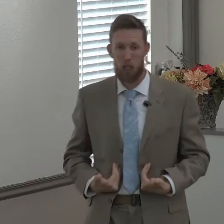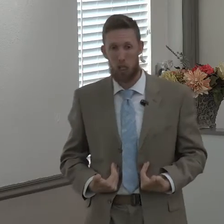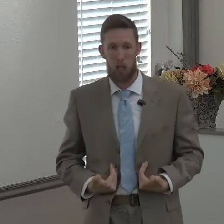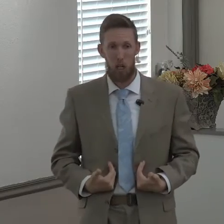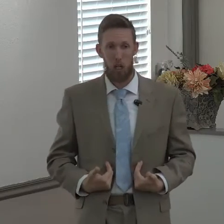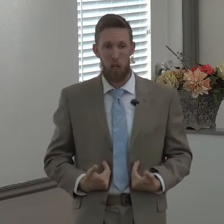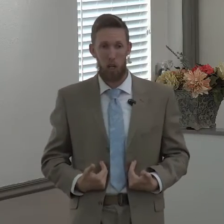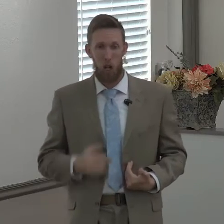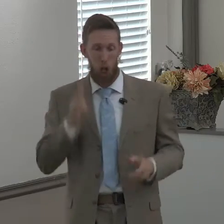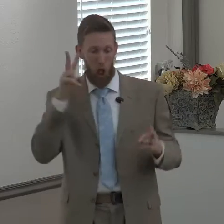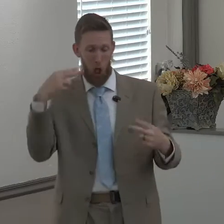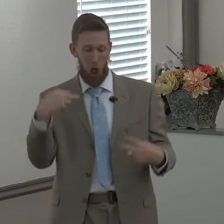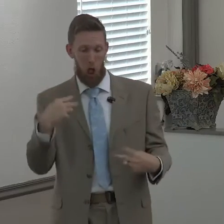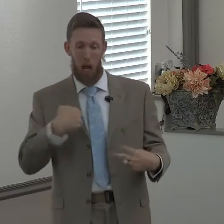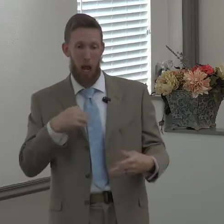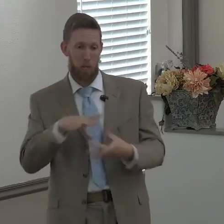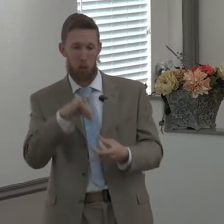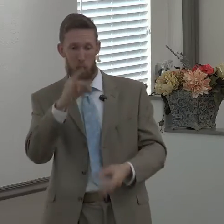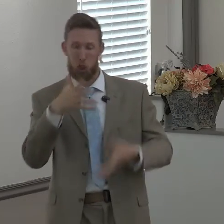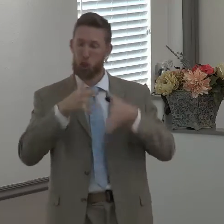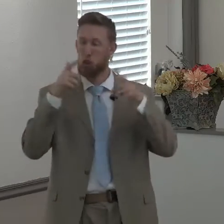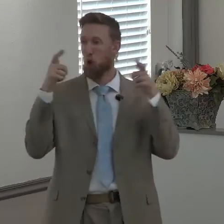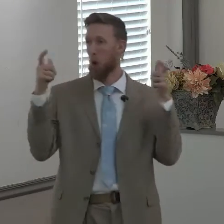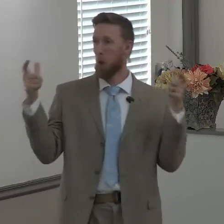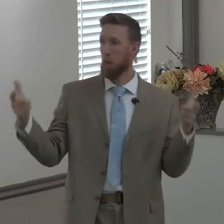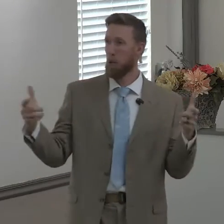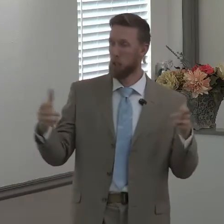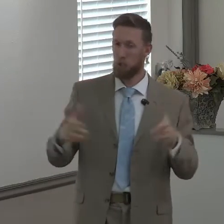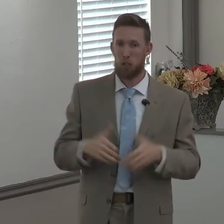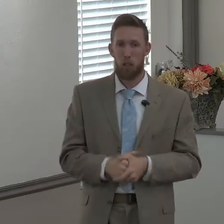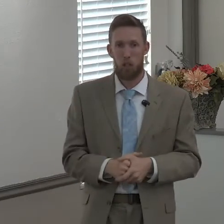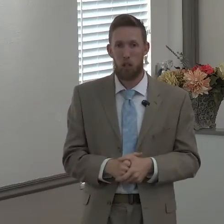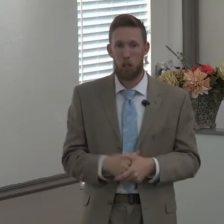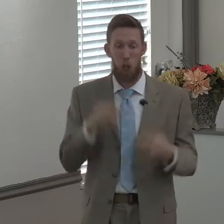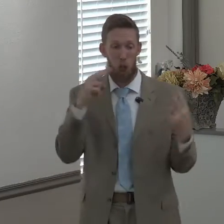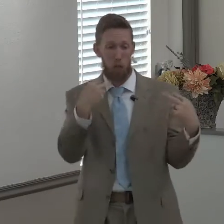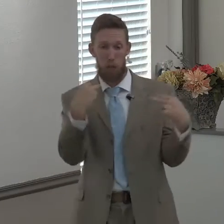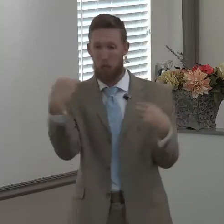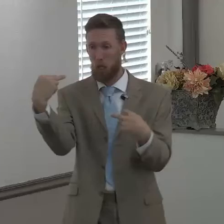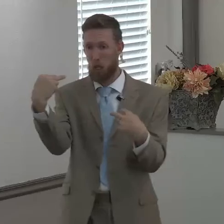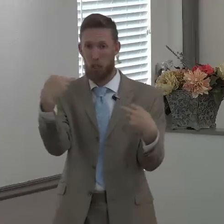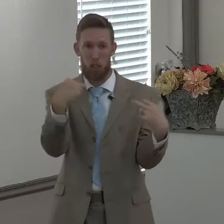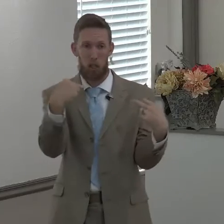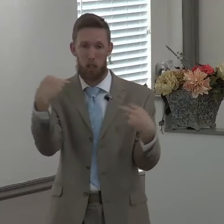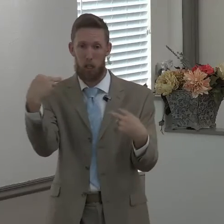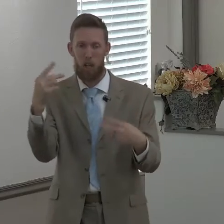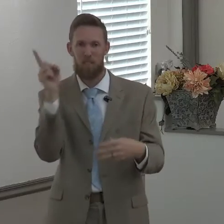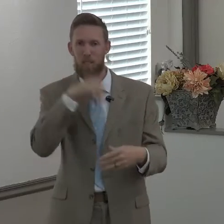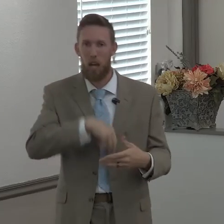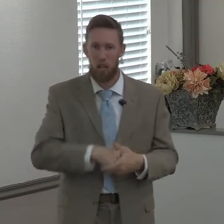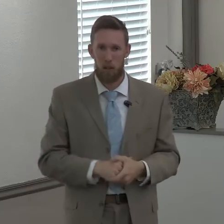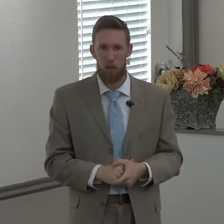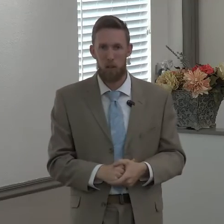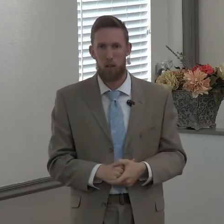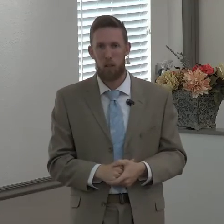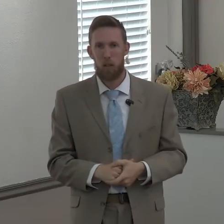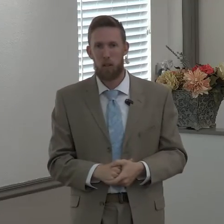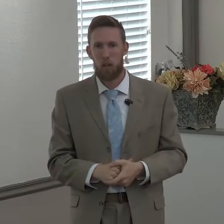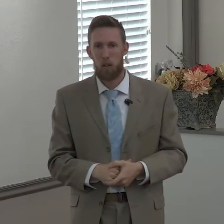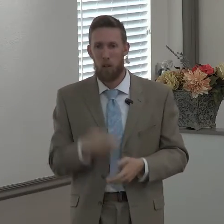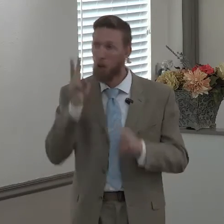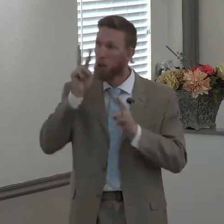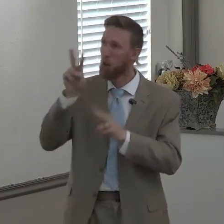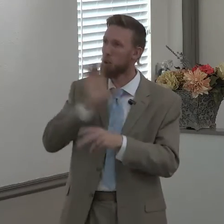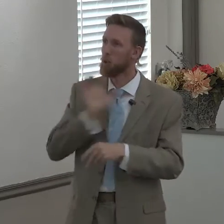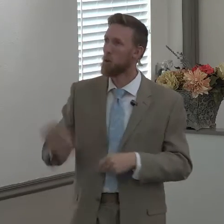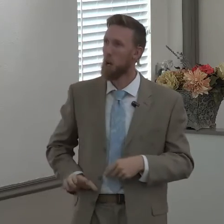They wanted those spiritual gifts so they could say, hey, church member, look at me. Look at me. Look how spiritual I am.